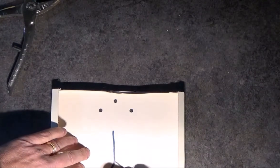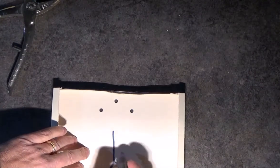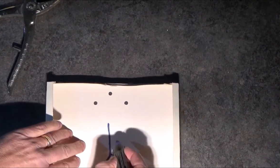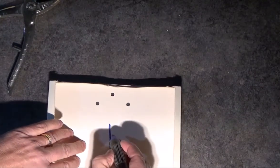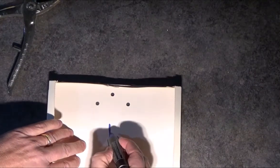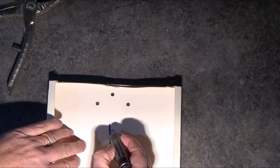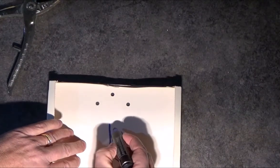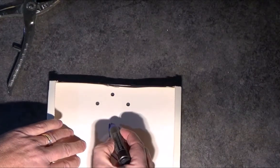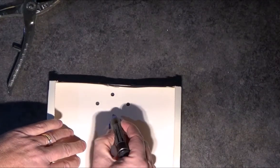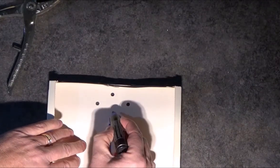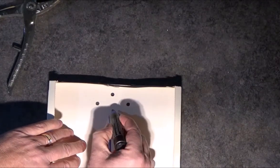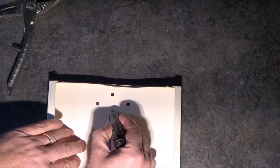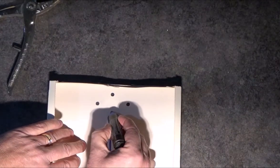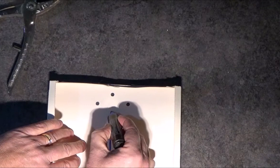a man, and